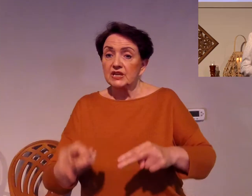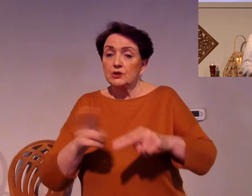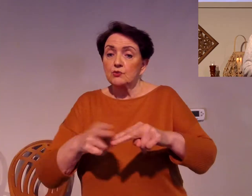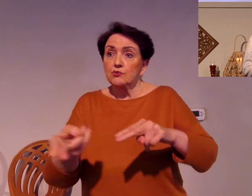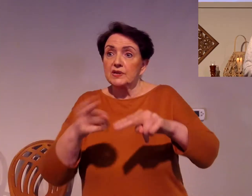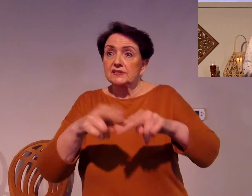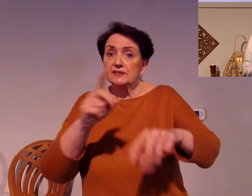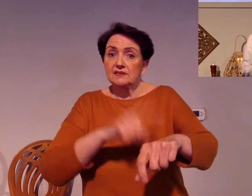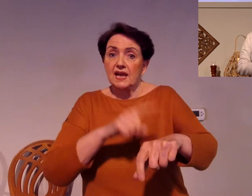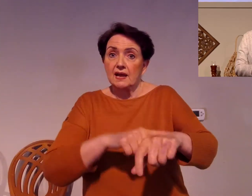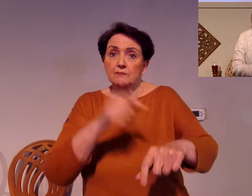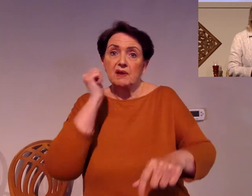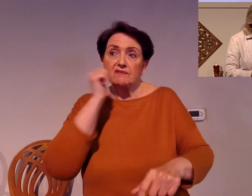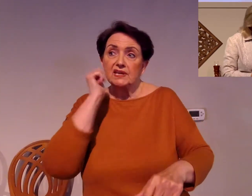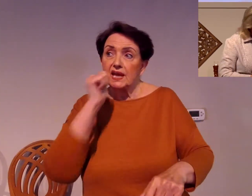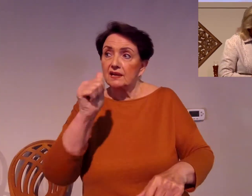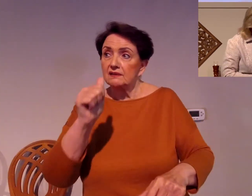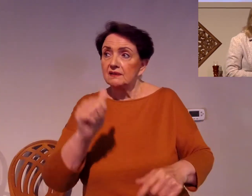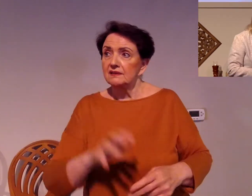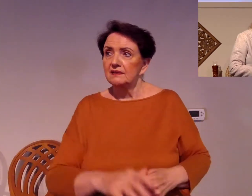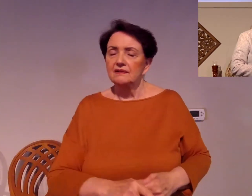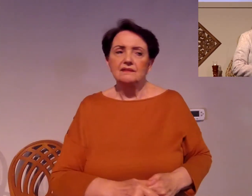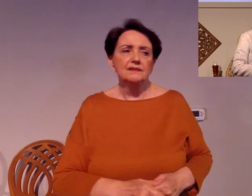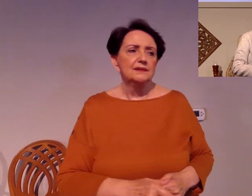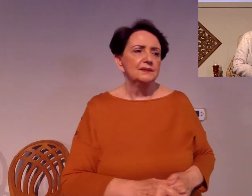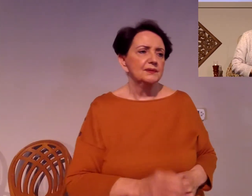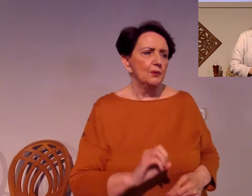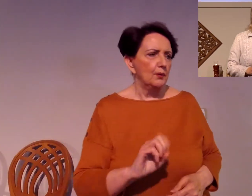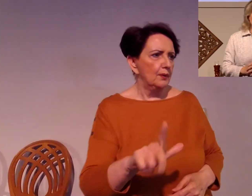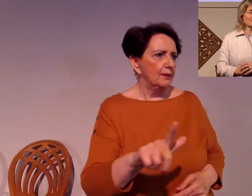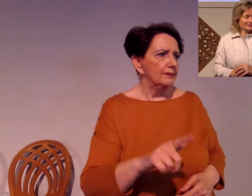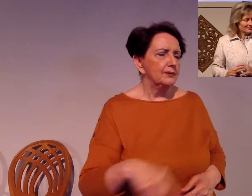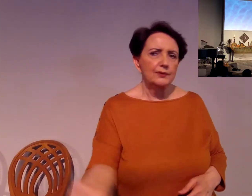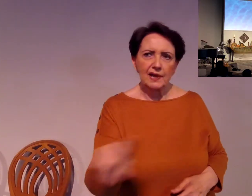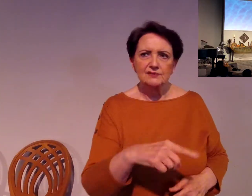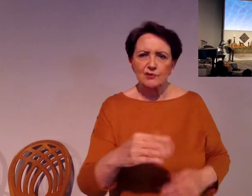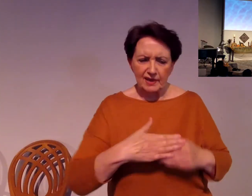day? Good. All right. Cool. Y'all are ahead of me.